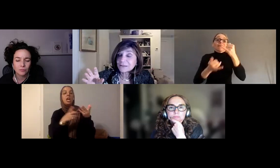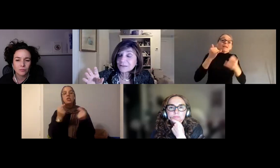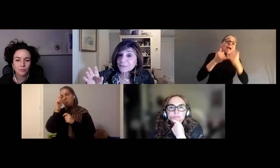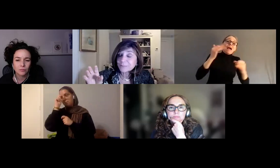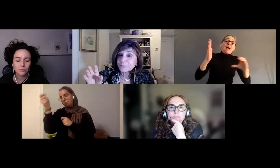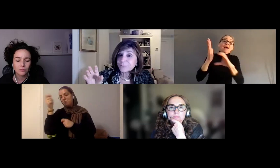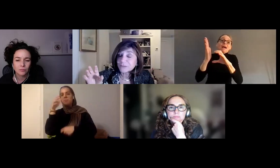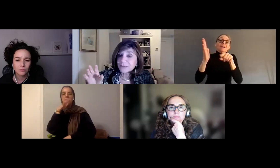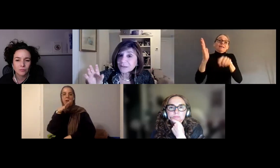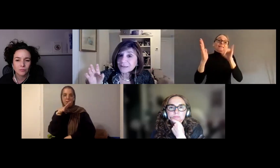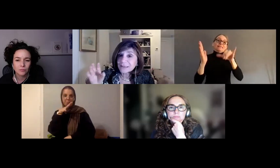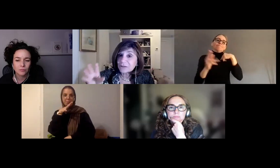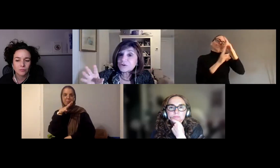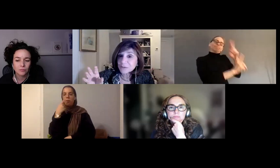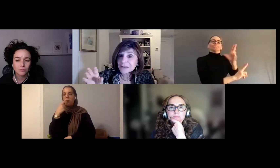the